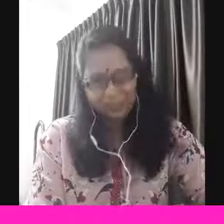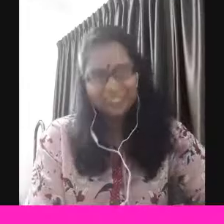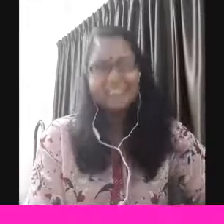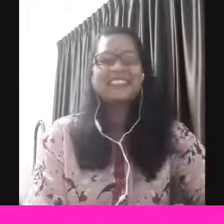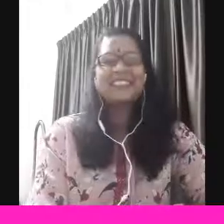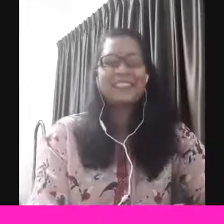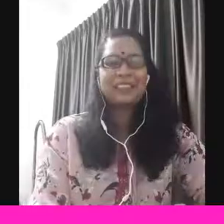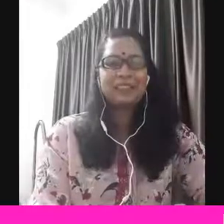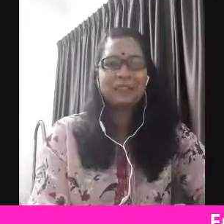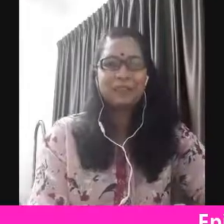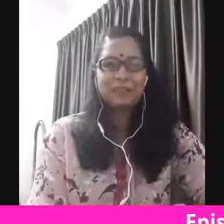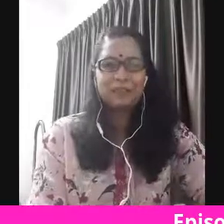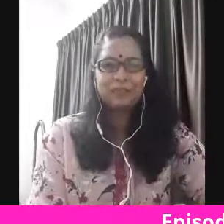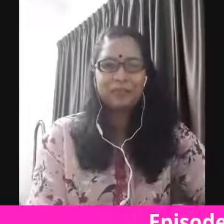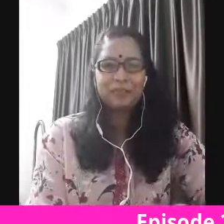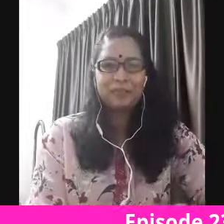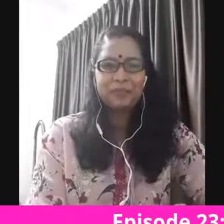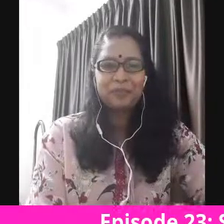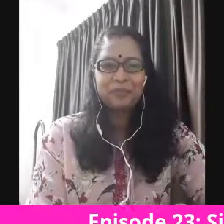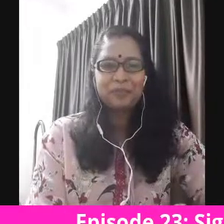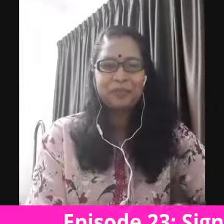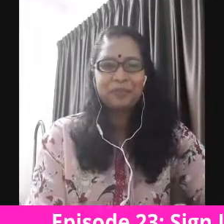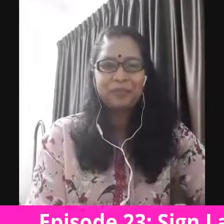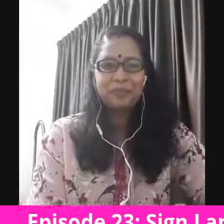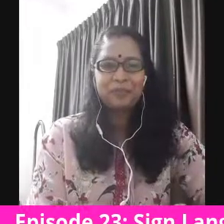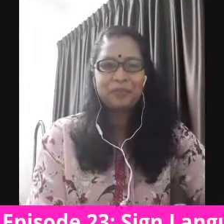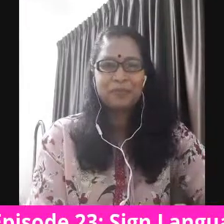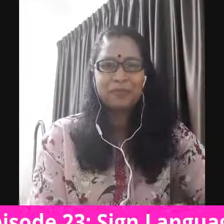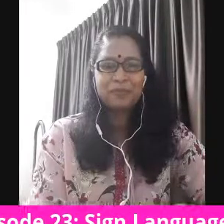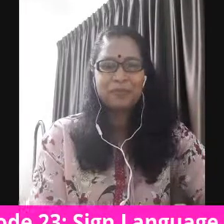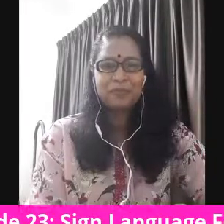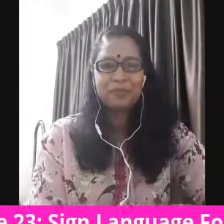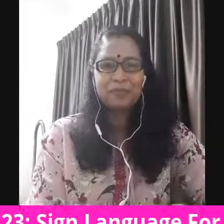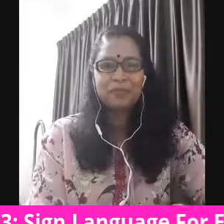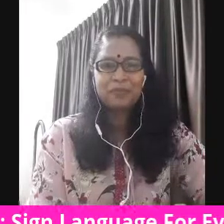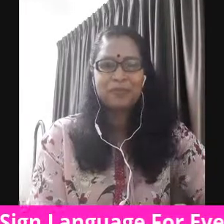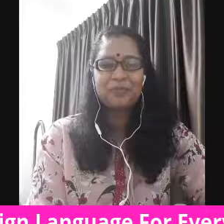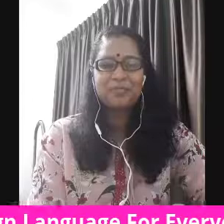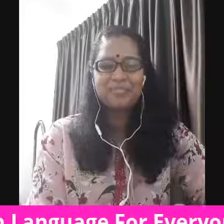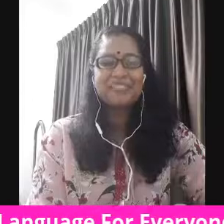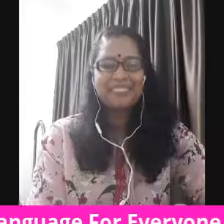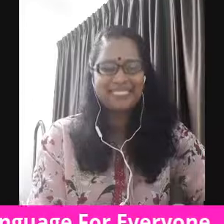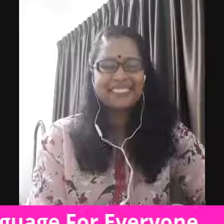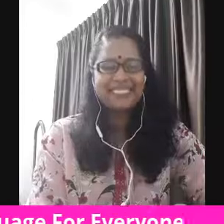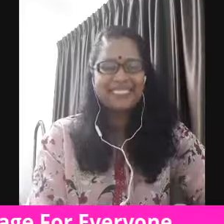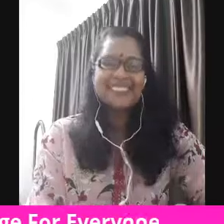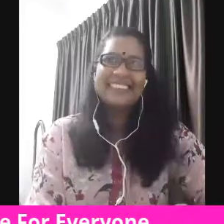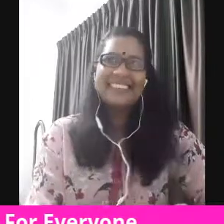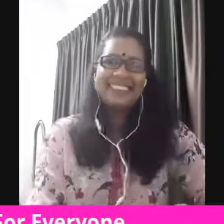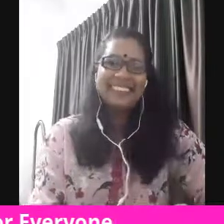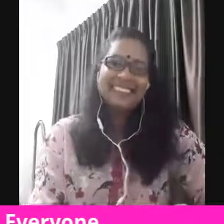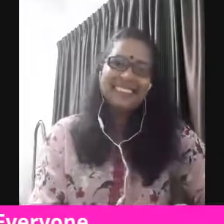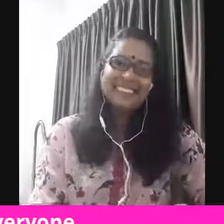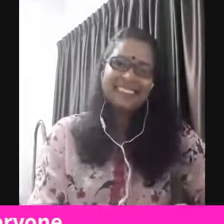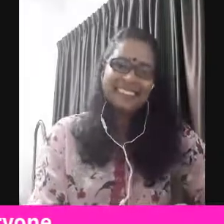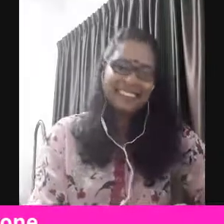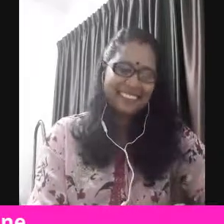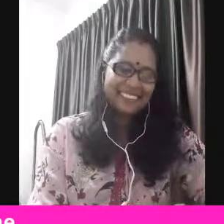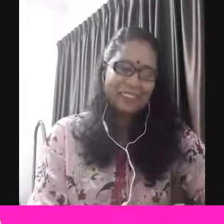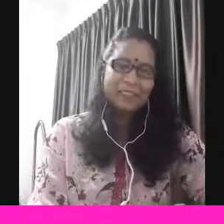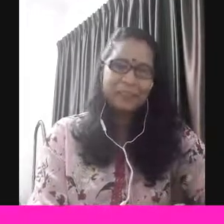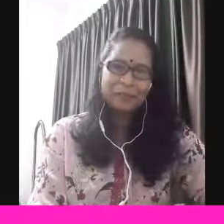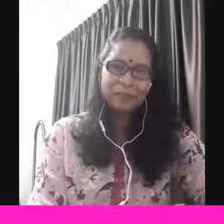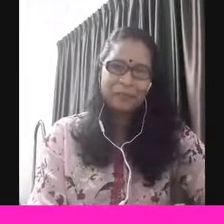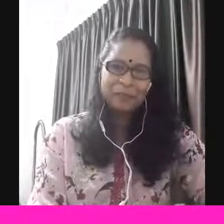And I remember I asked my mother, Amma, what she is doing? Why she is doing something there? And that's the